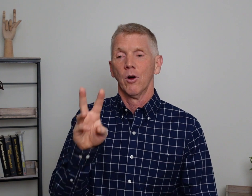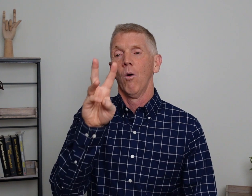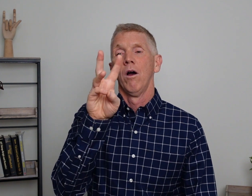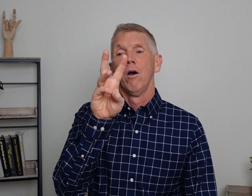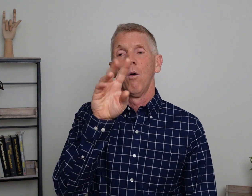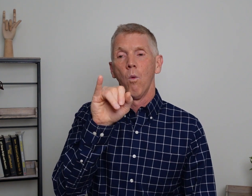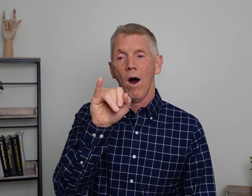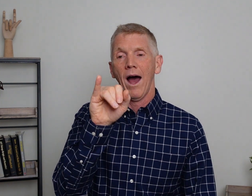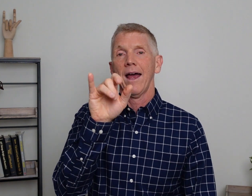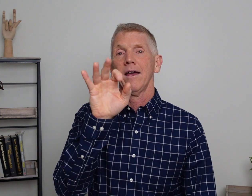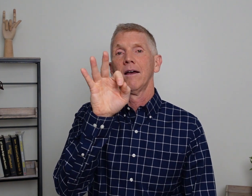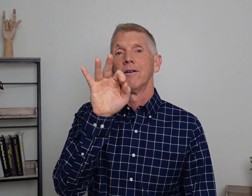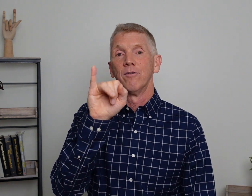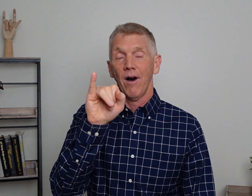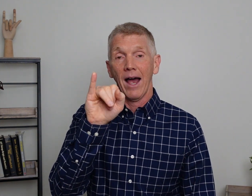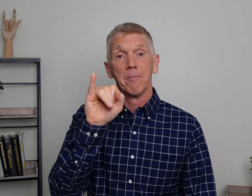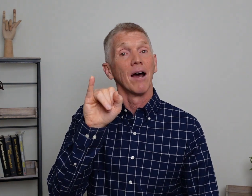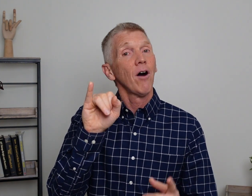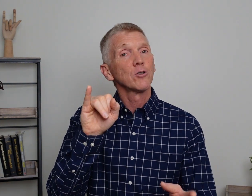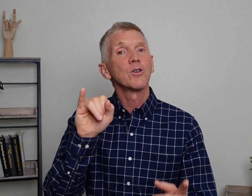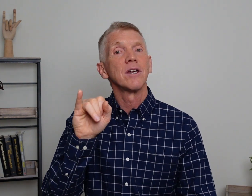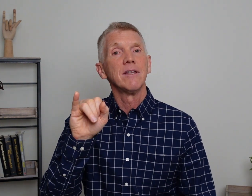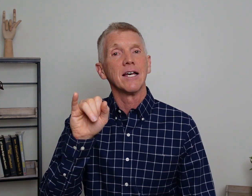So, Wi-Fi. But I've also seen this.